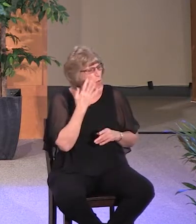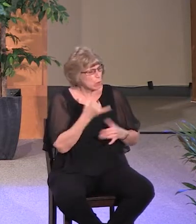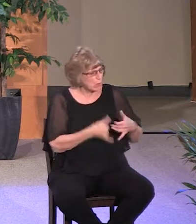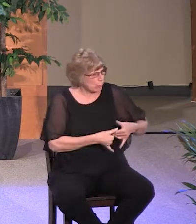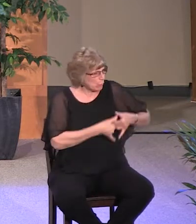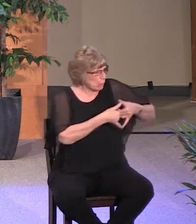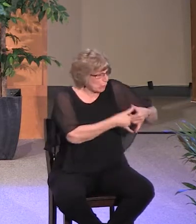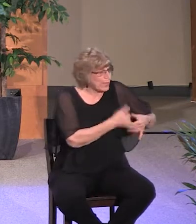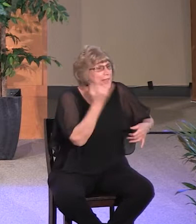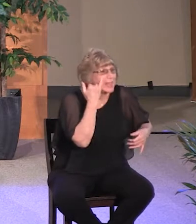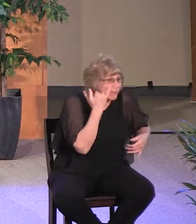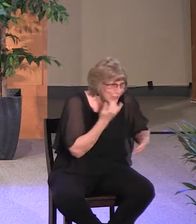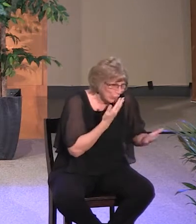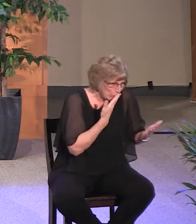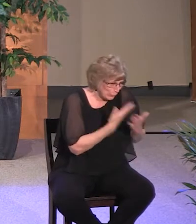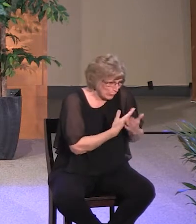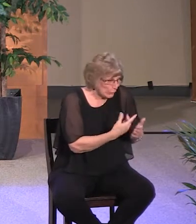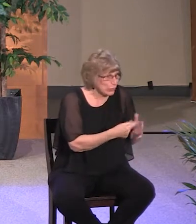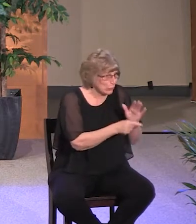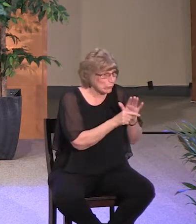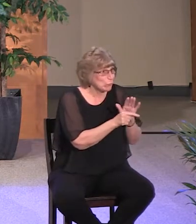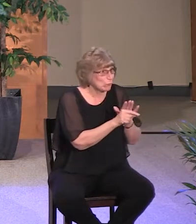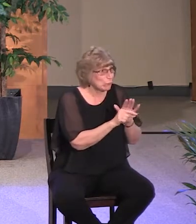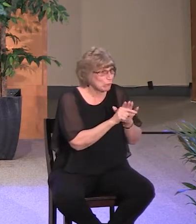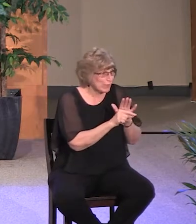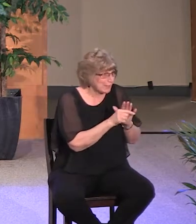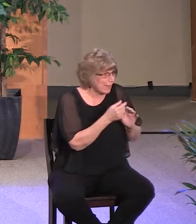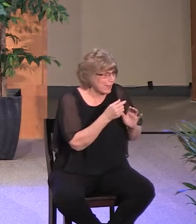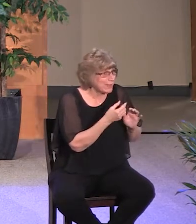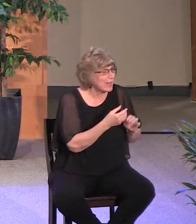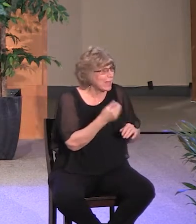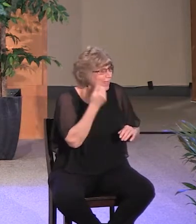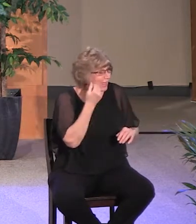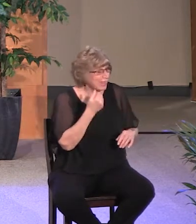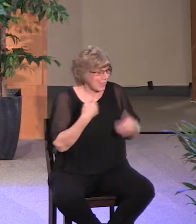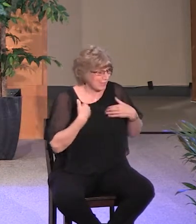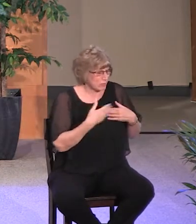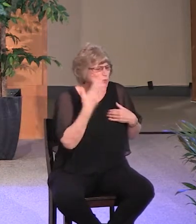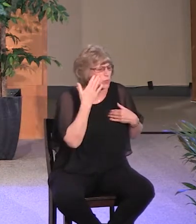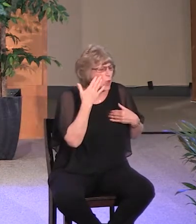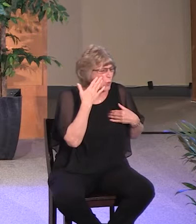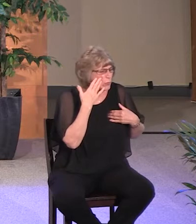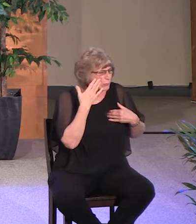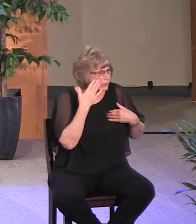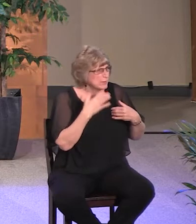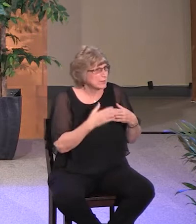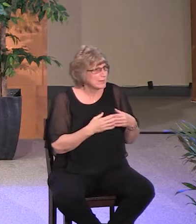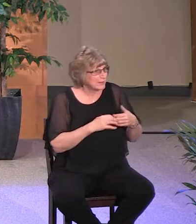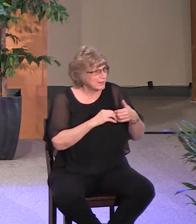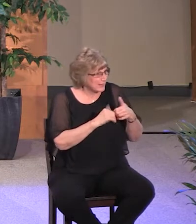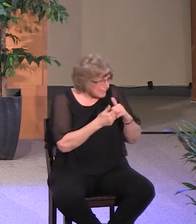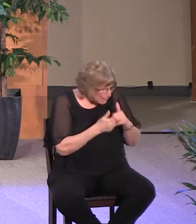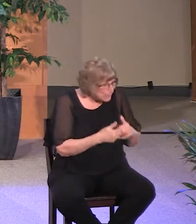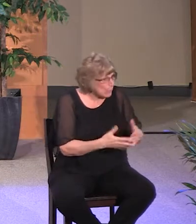you've heard this. Honey, if you get good grades this semester, this term, you know that video game you've always been wanting? It's yours, right? Or